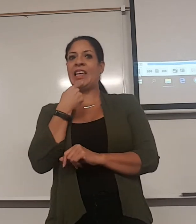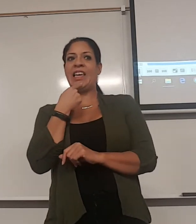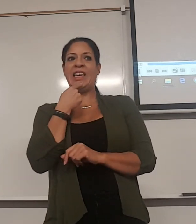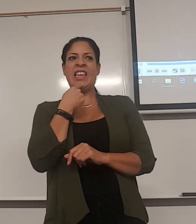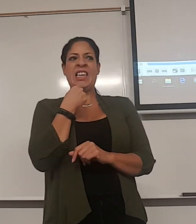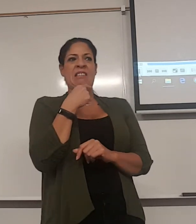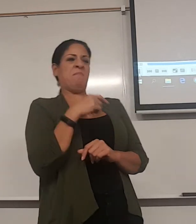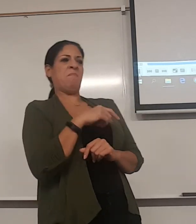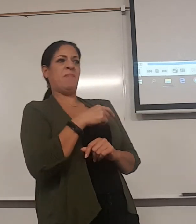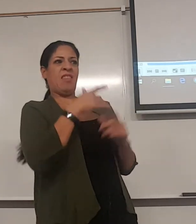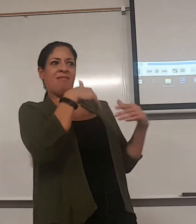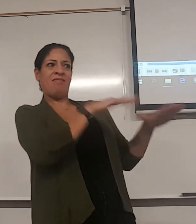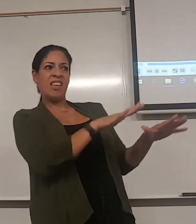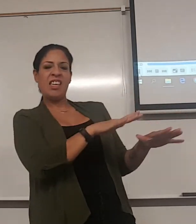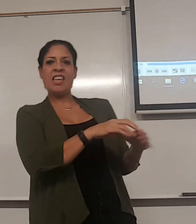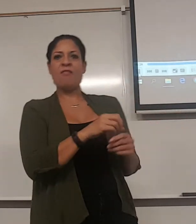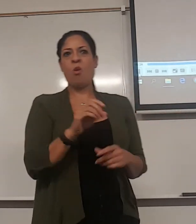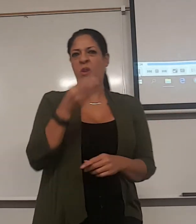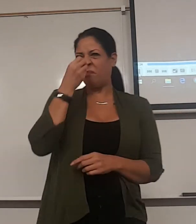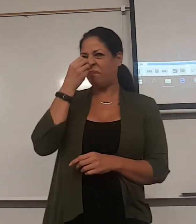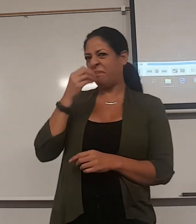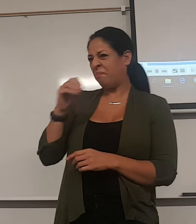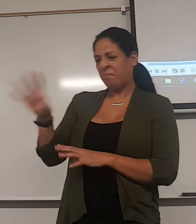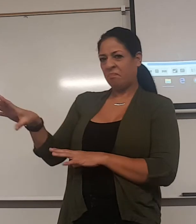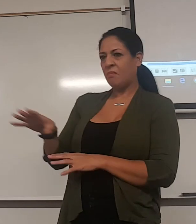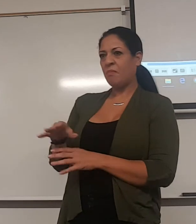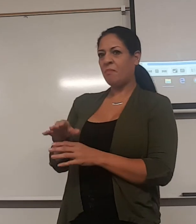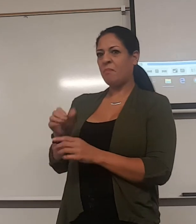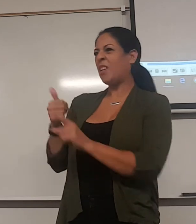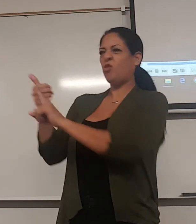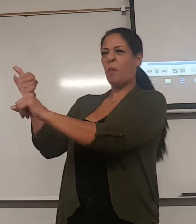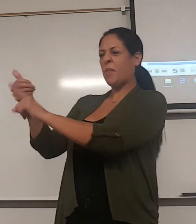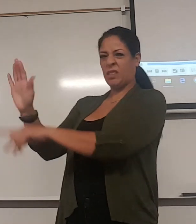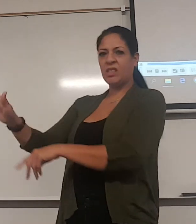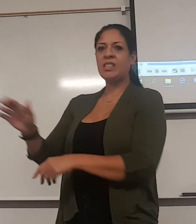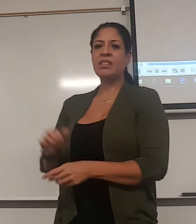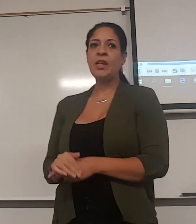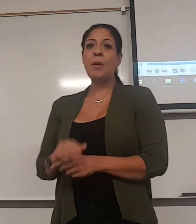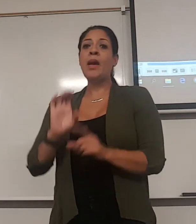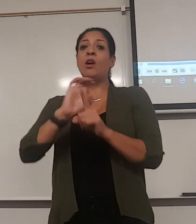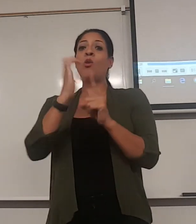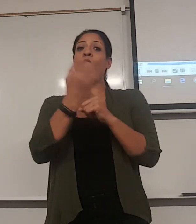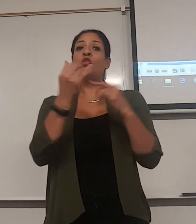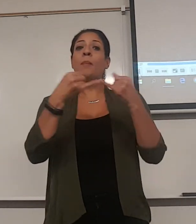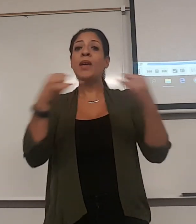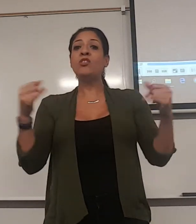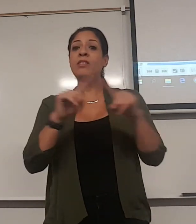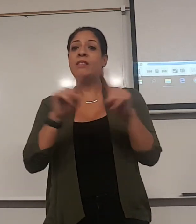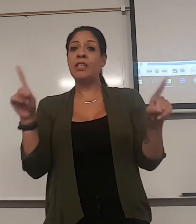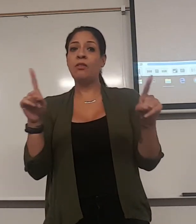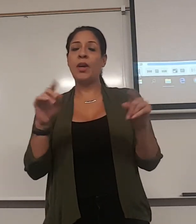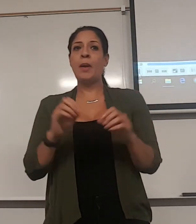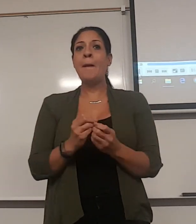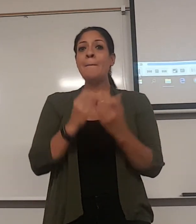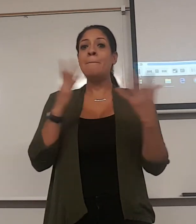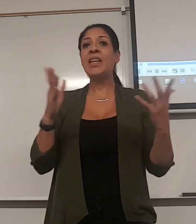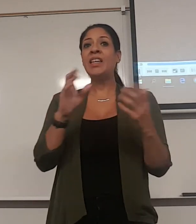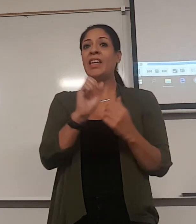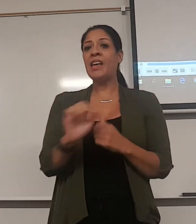or mind your own business. Now, cultural boundaries are different. Many African American teenagers have